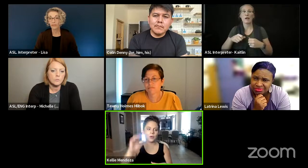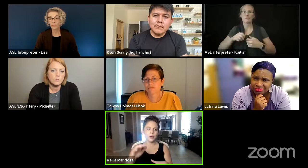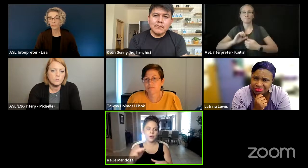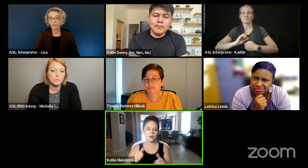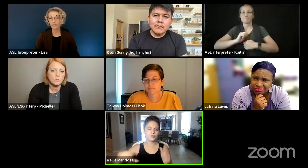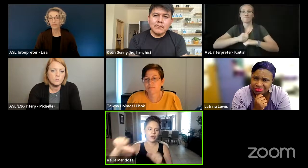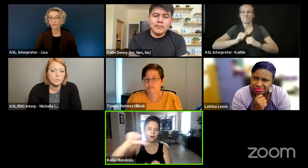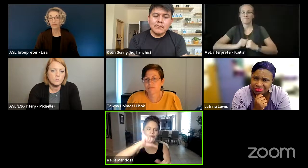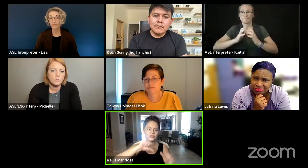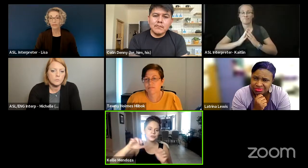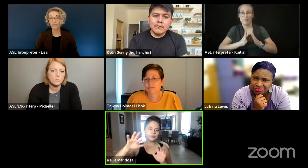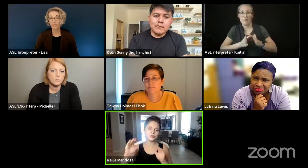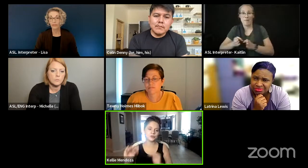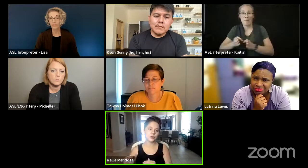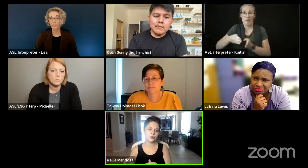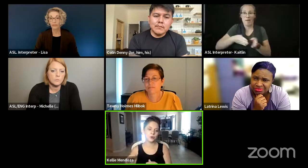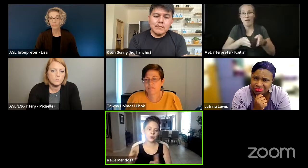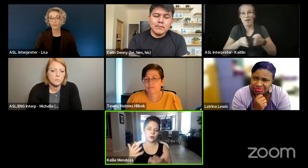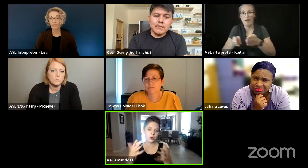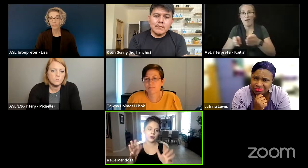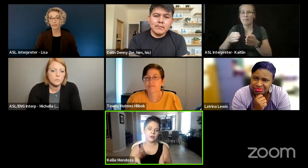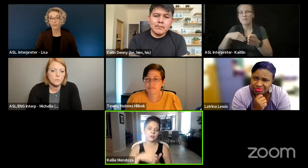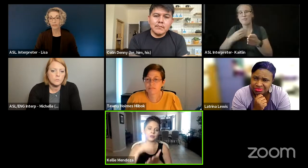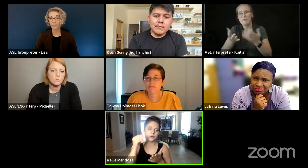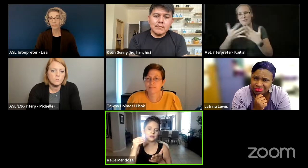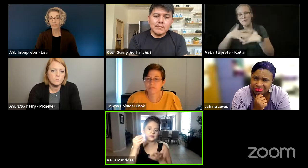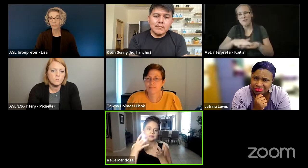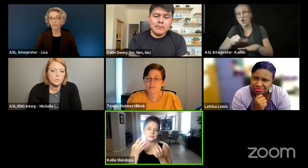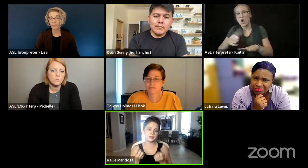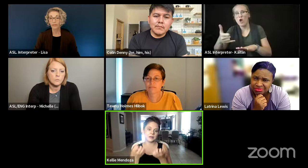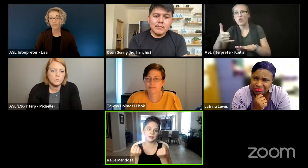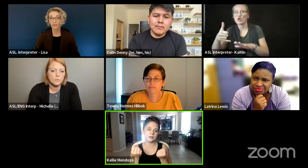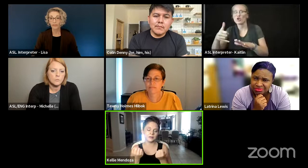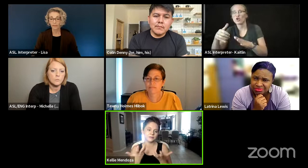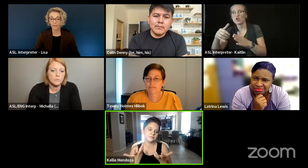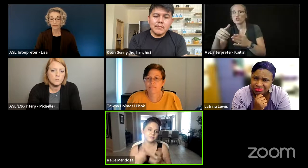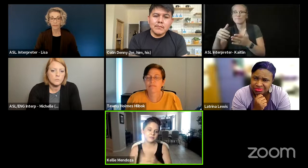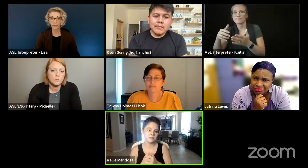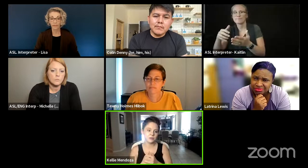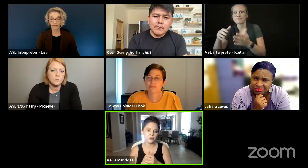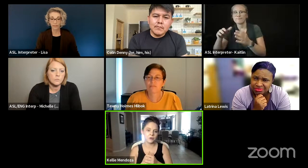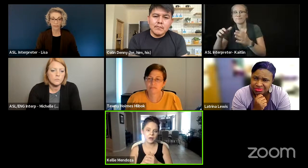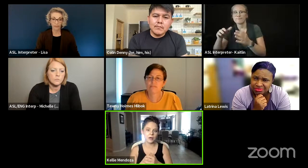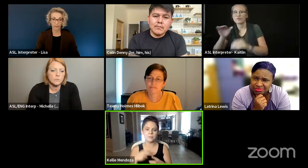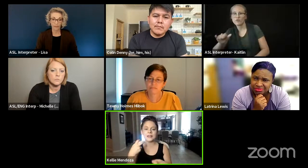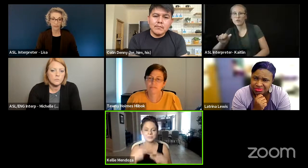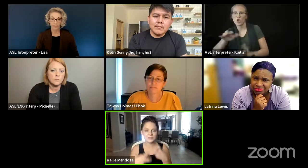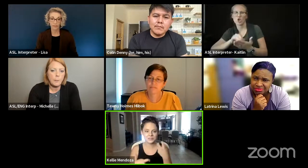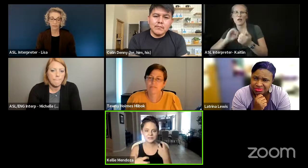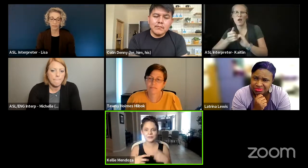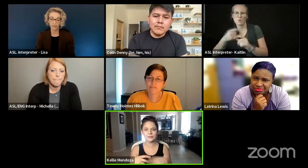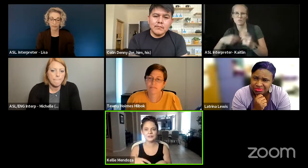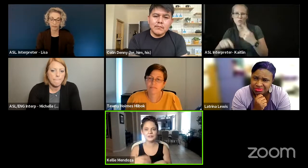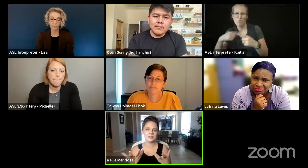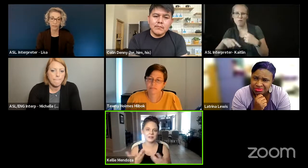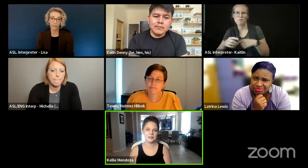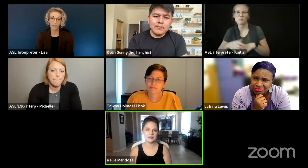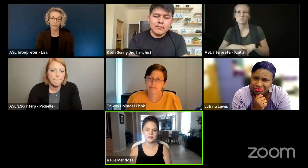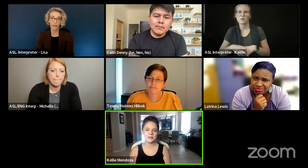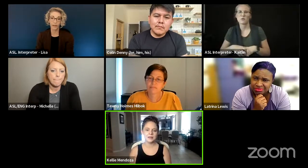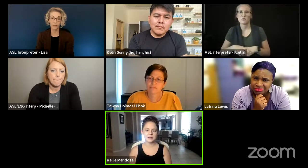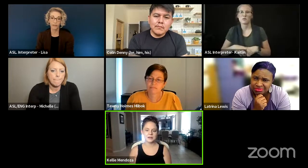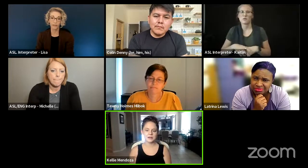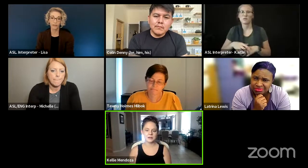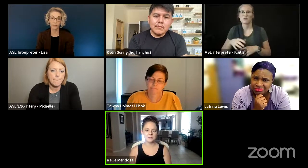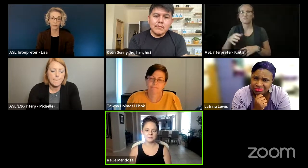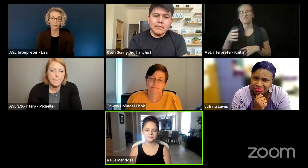up around children who are already learning to sign. So that's been difficult.